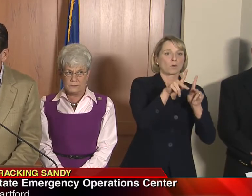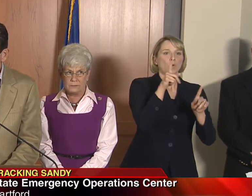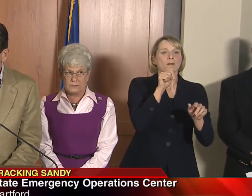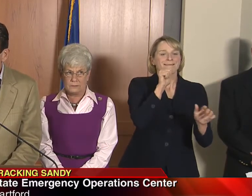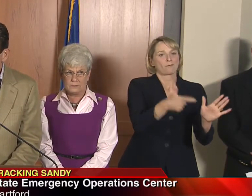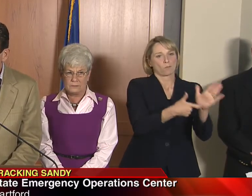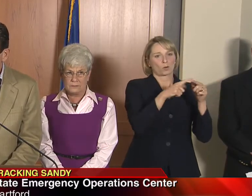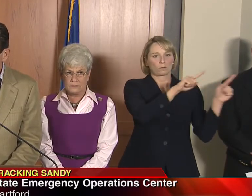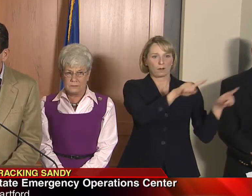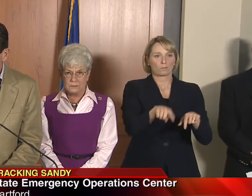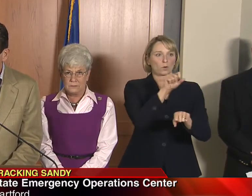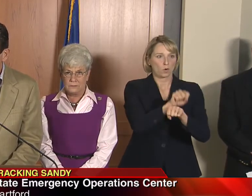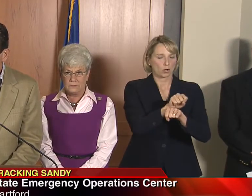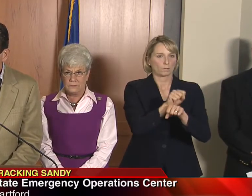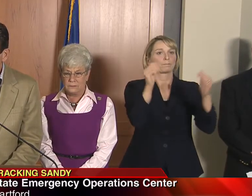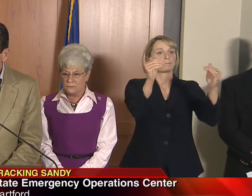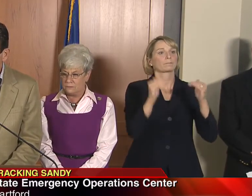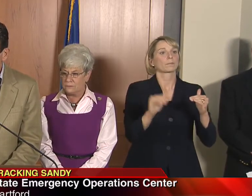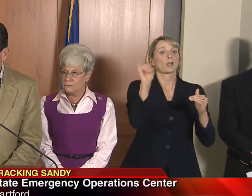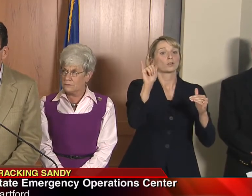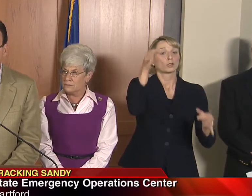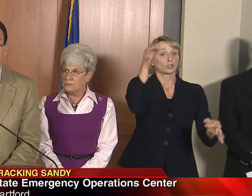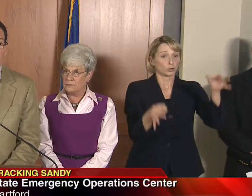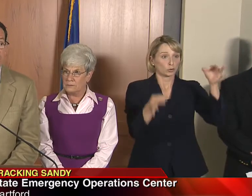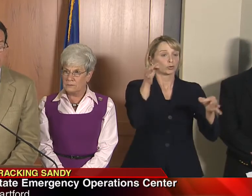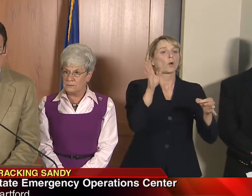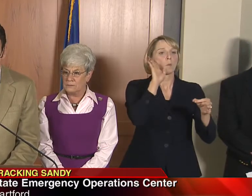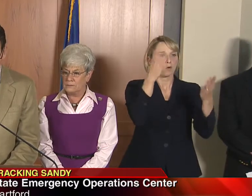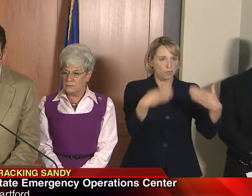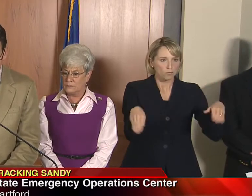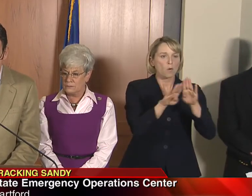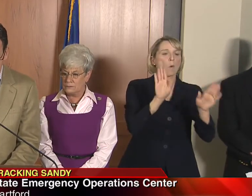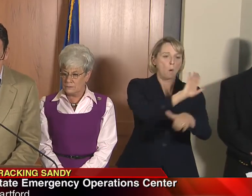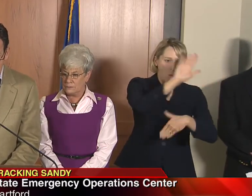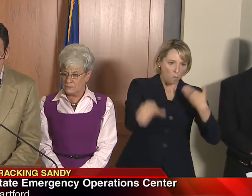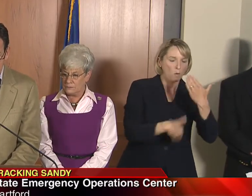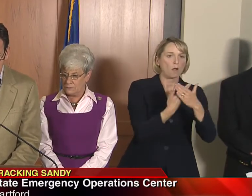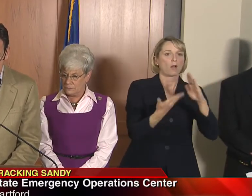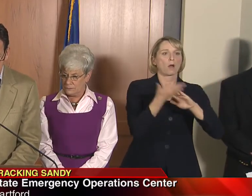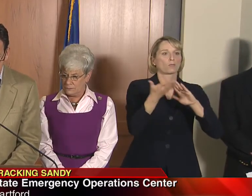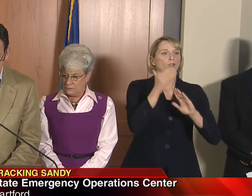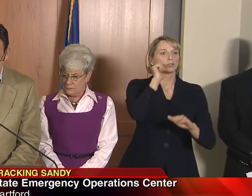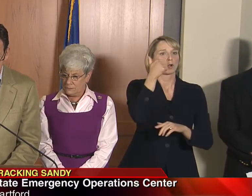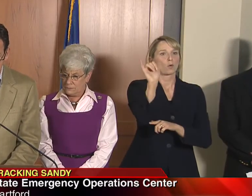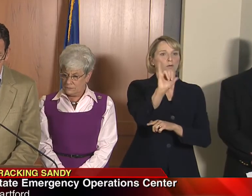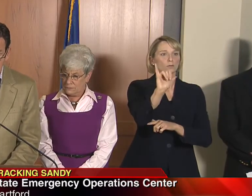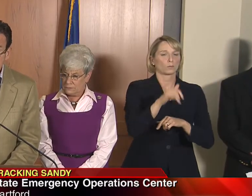informed that that the judicial branch has decided to close all of its operations tomorrow as